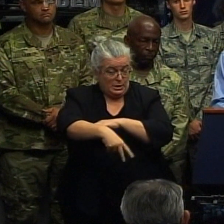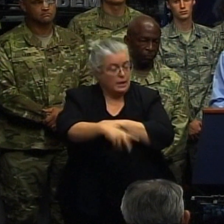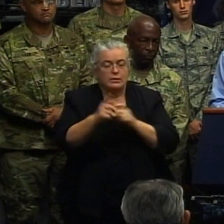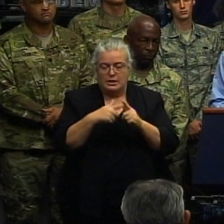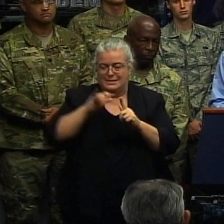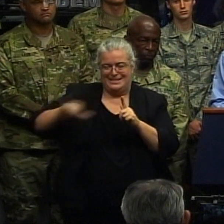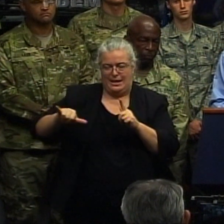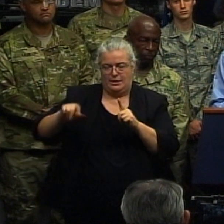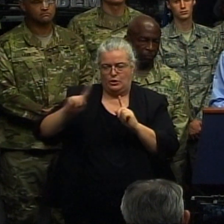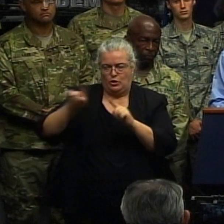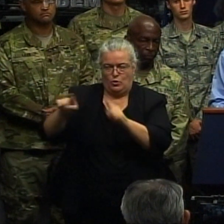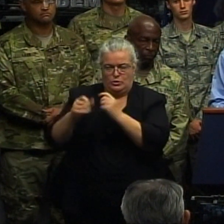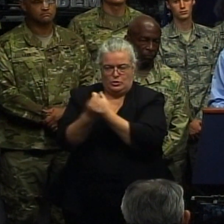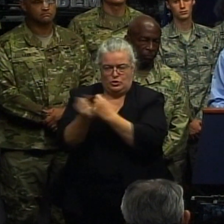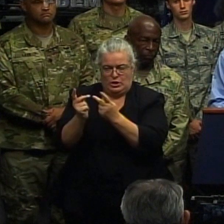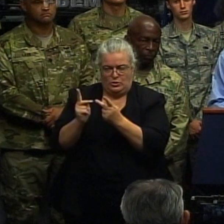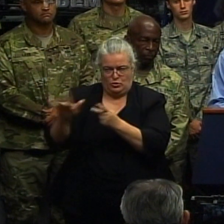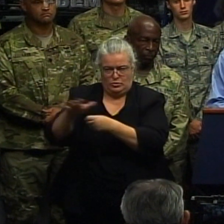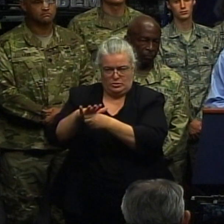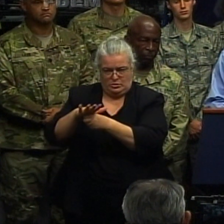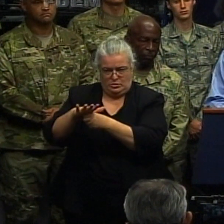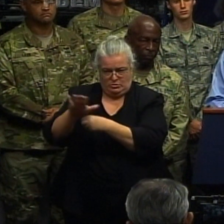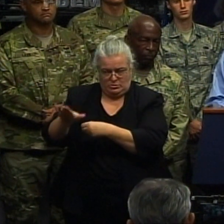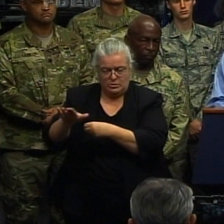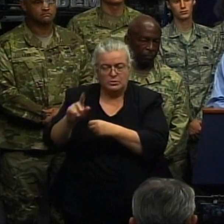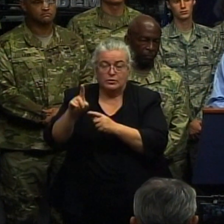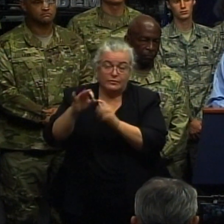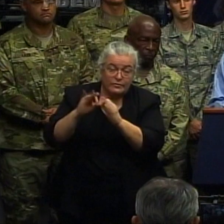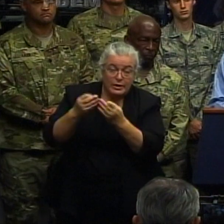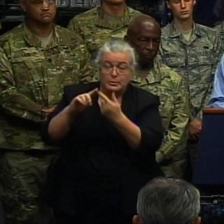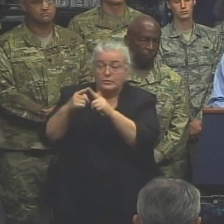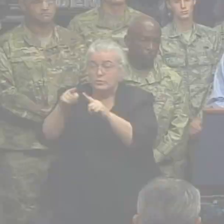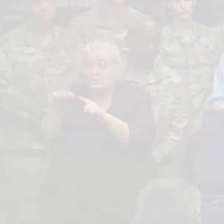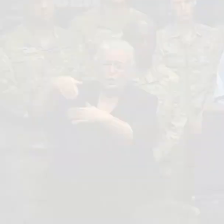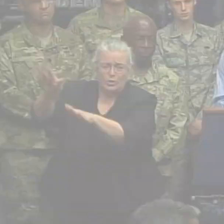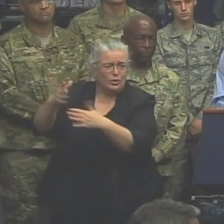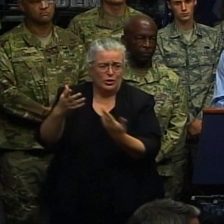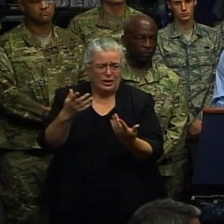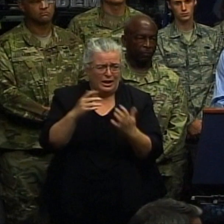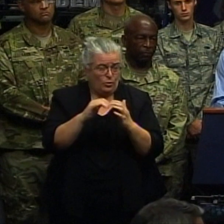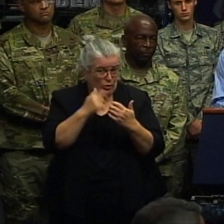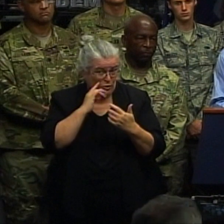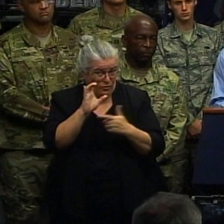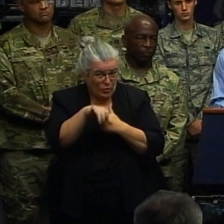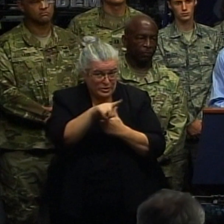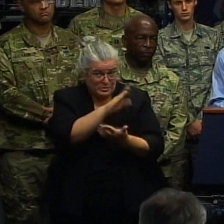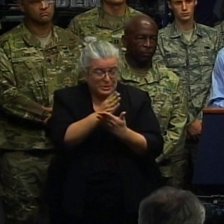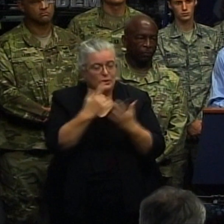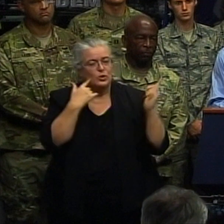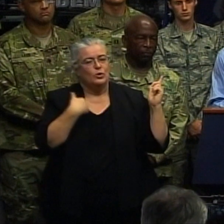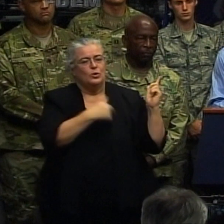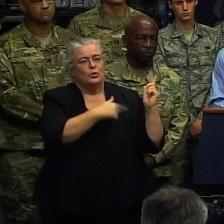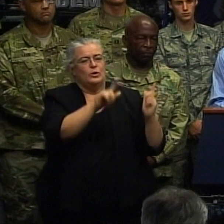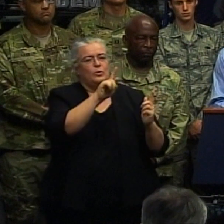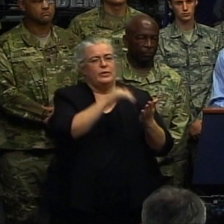have shelters in your community. Go to those shelters. I mean, you can go to your family, go to your friends, go to those shelters. We have 1,700